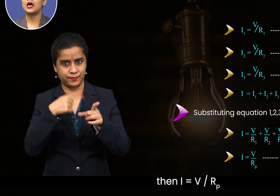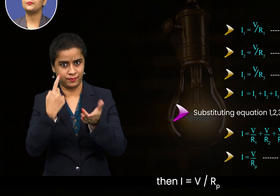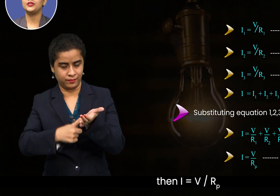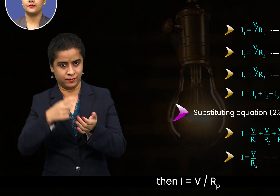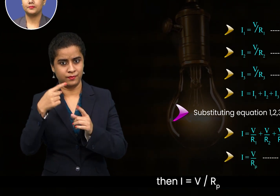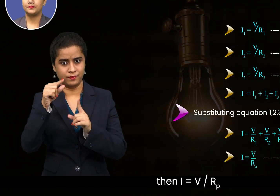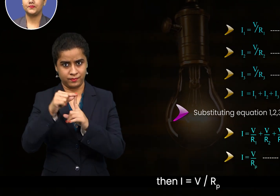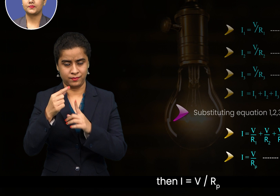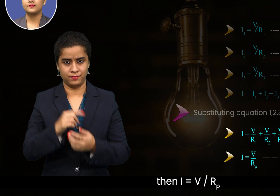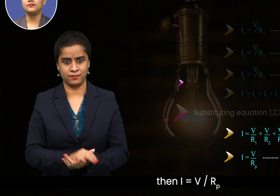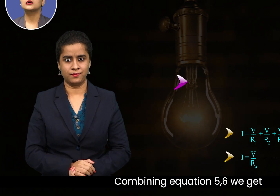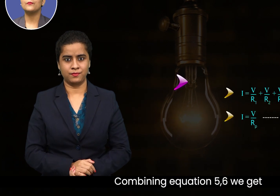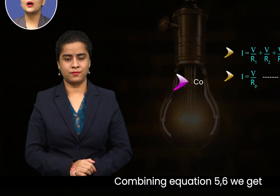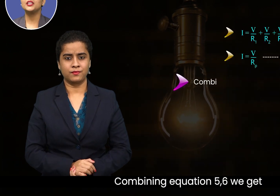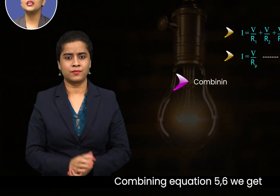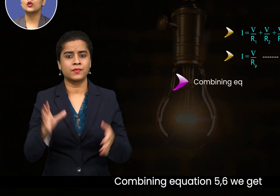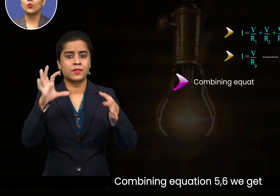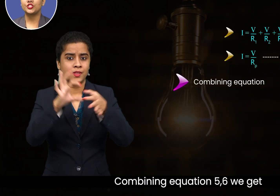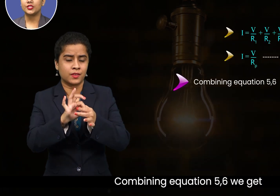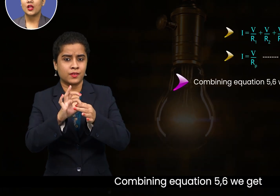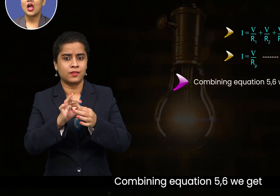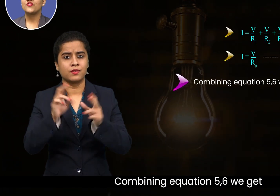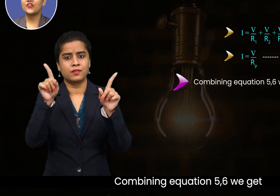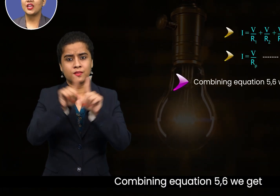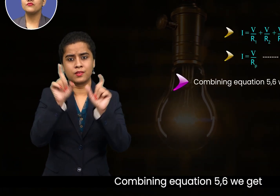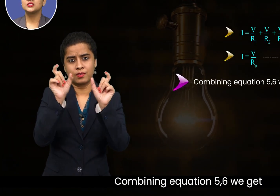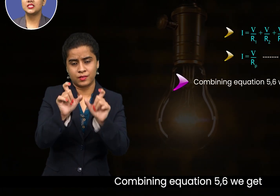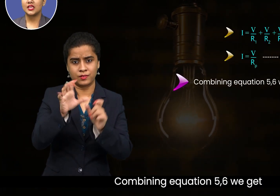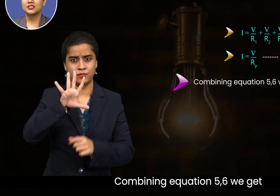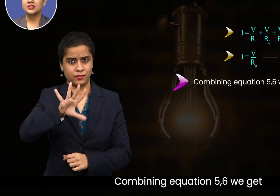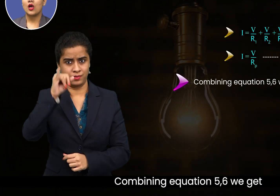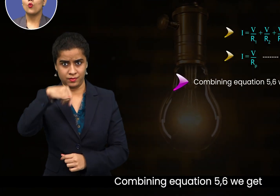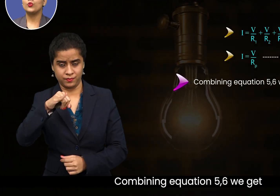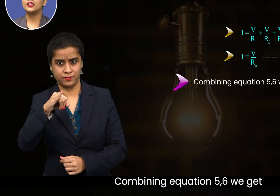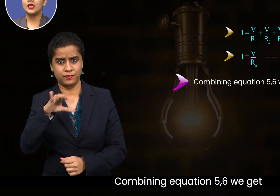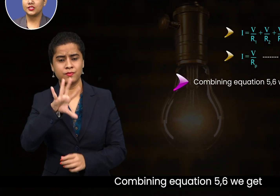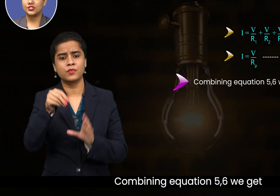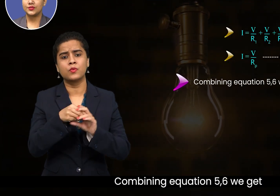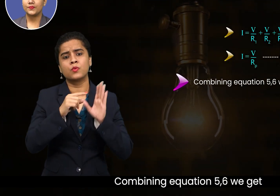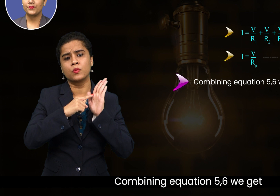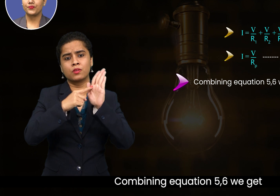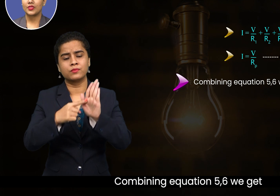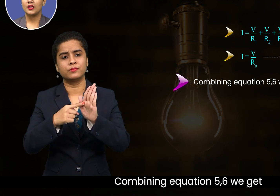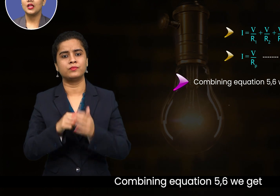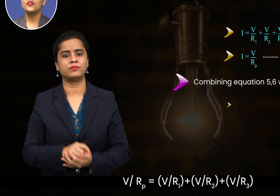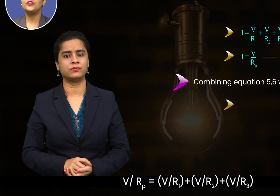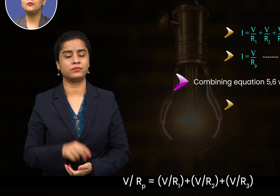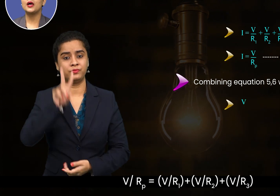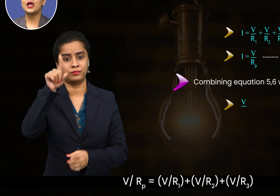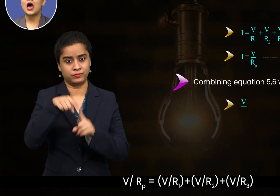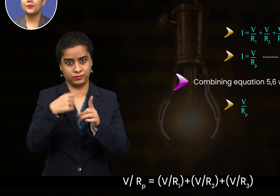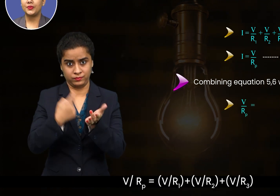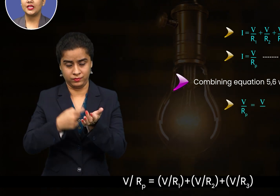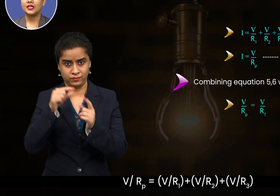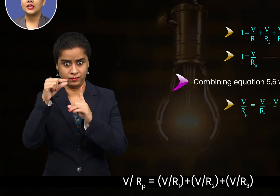by Rp. Combining equation 5, 6, we get V